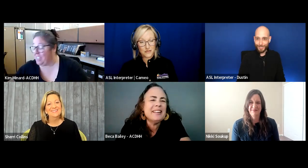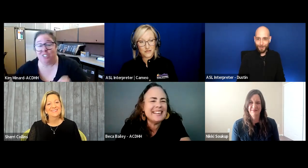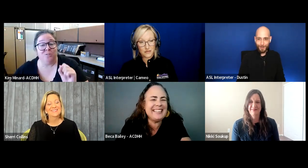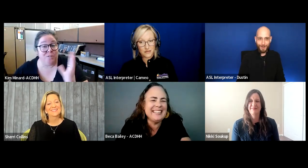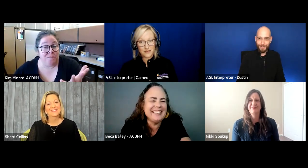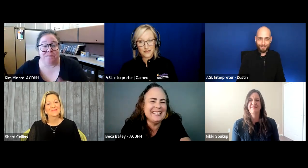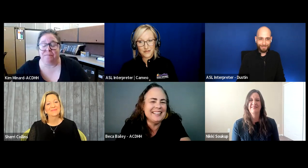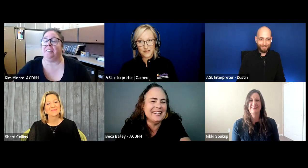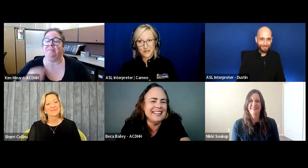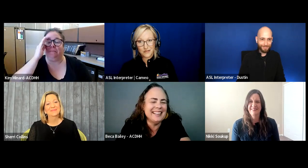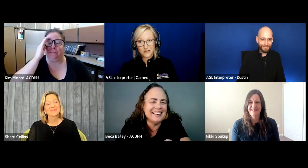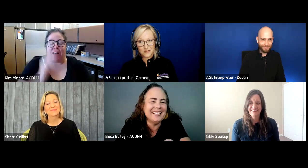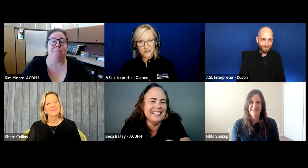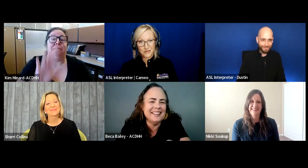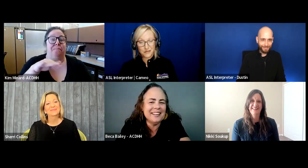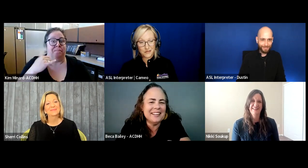and I suggest you all go.